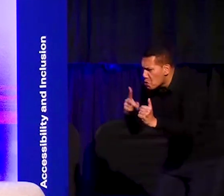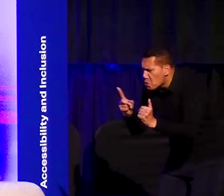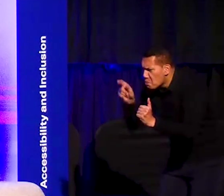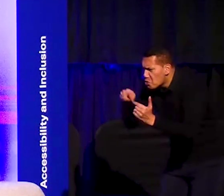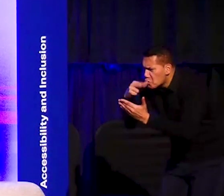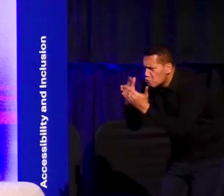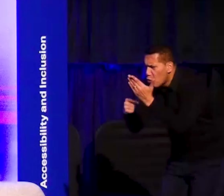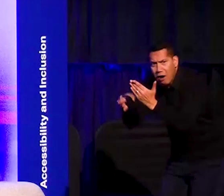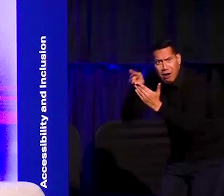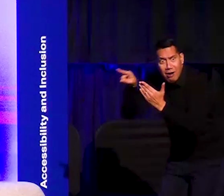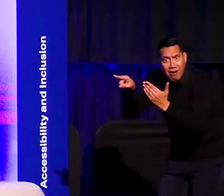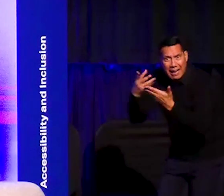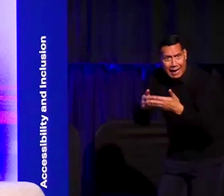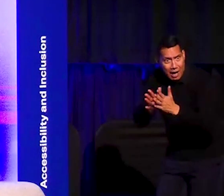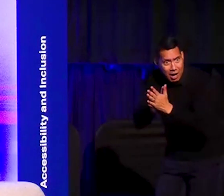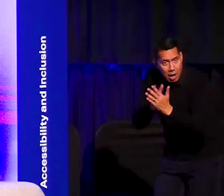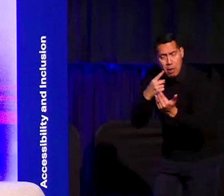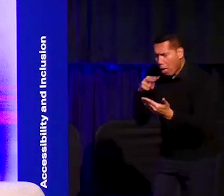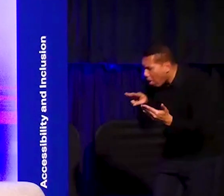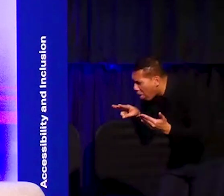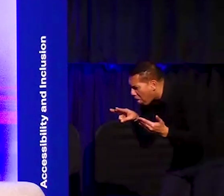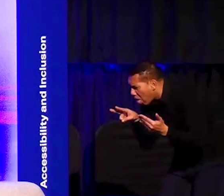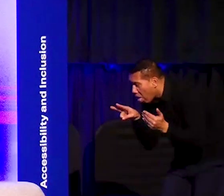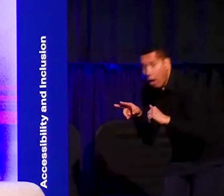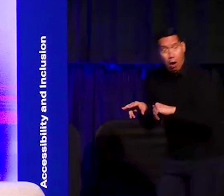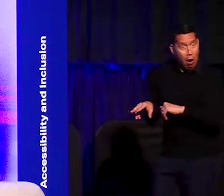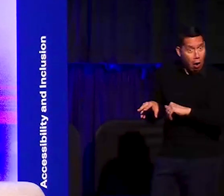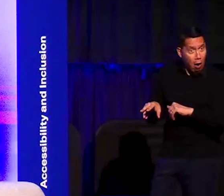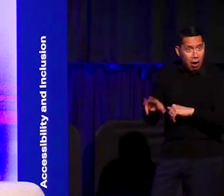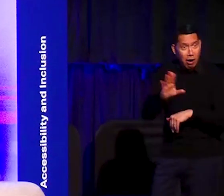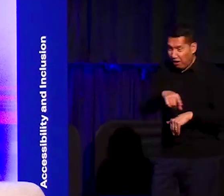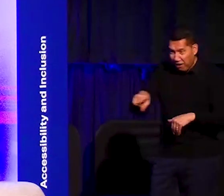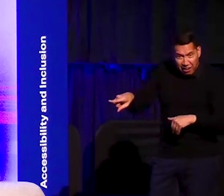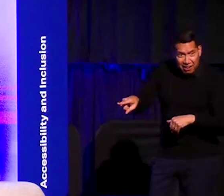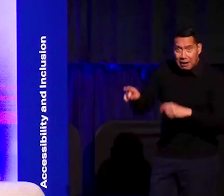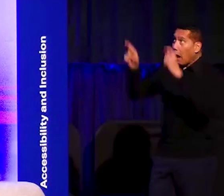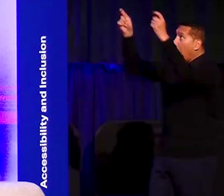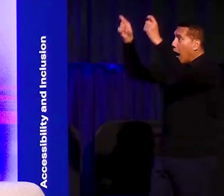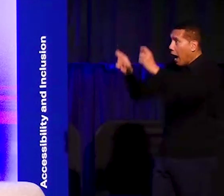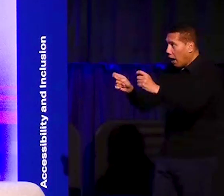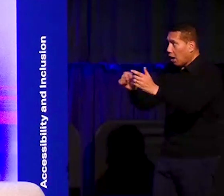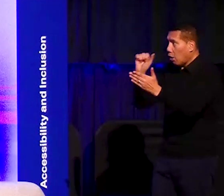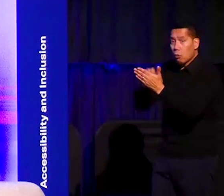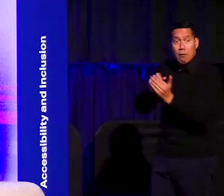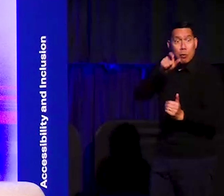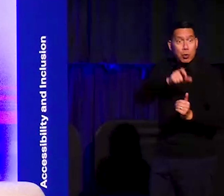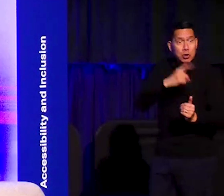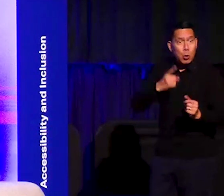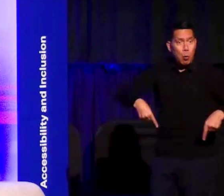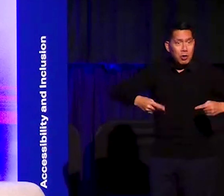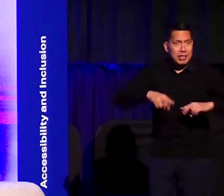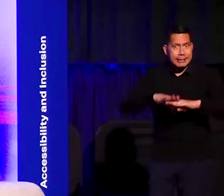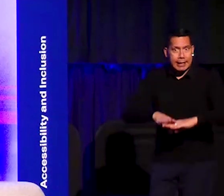is and what medium? I'm bending down a bit, and it took me a little while to realize, oh, they've hung it at a suitable height for someone who's sitting down,